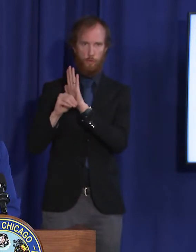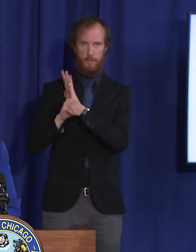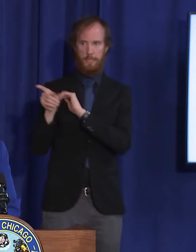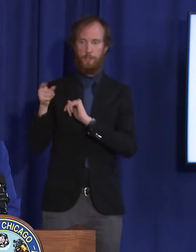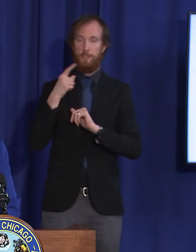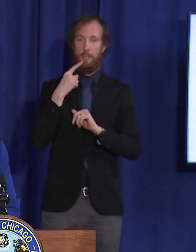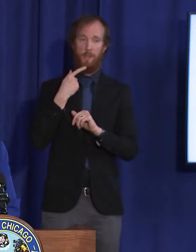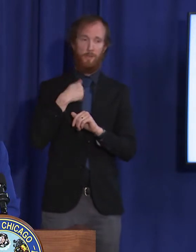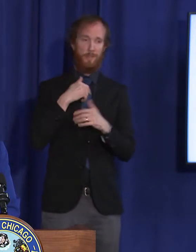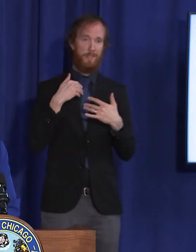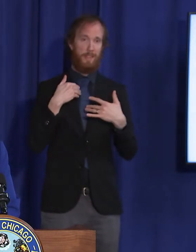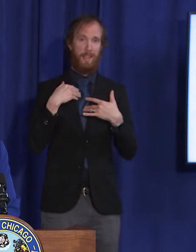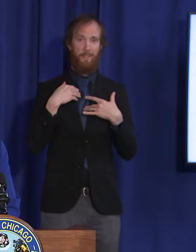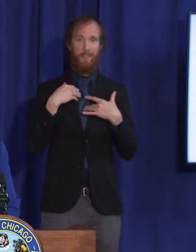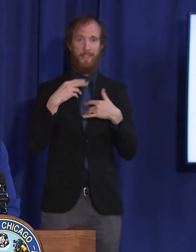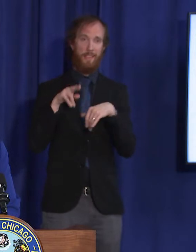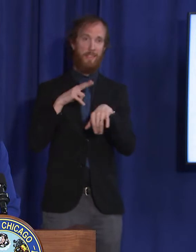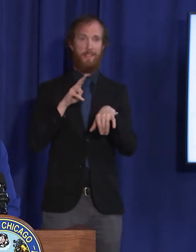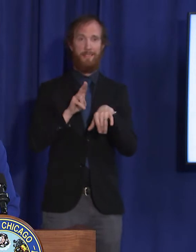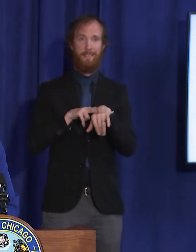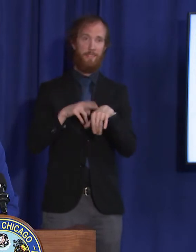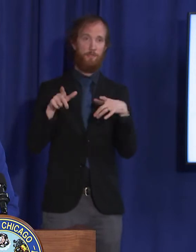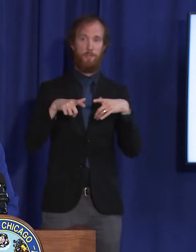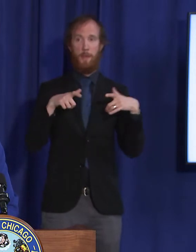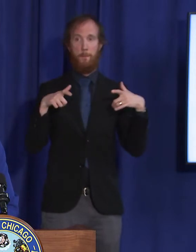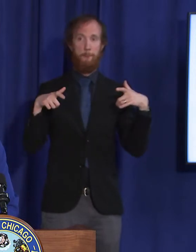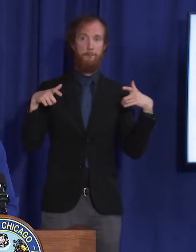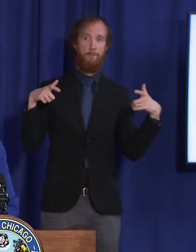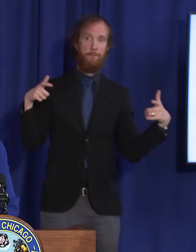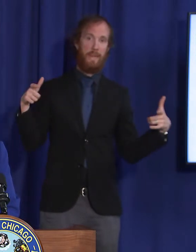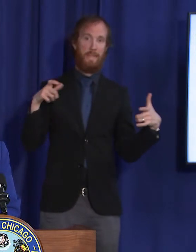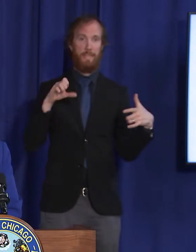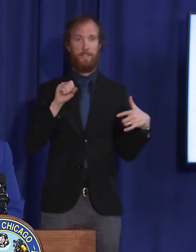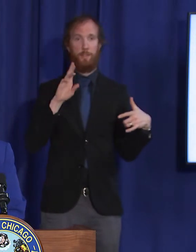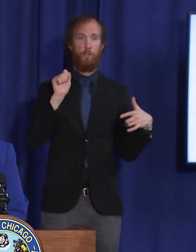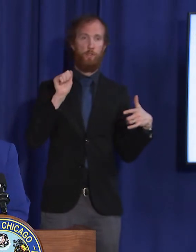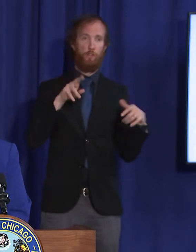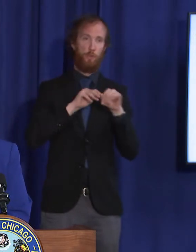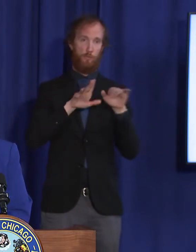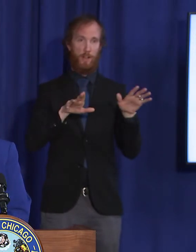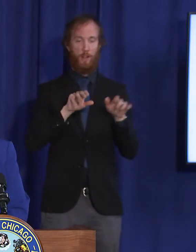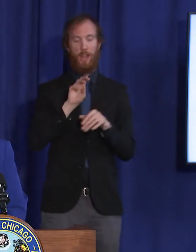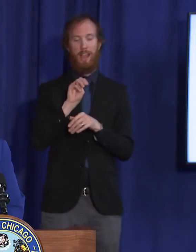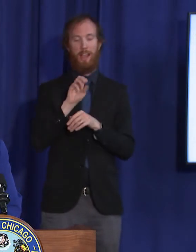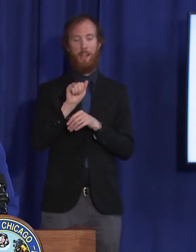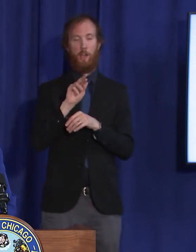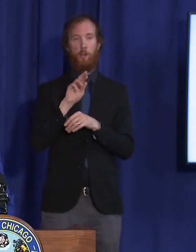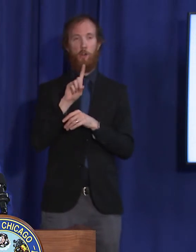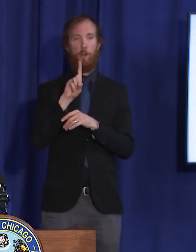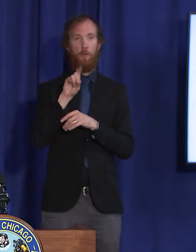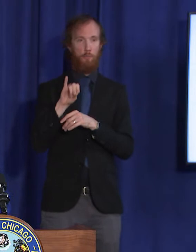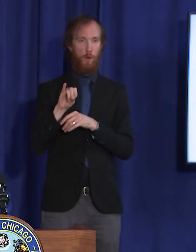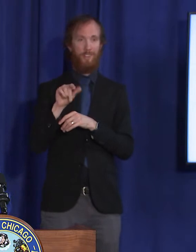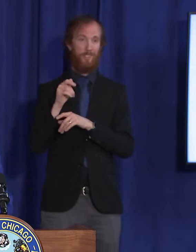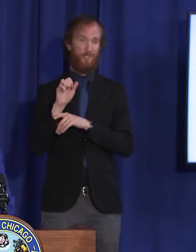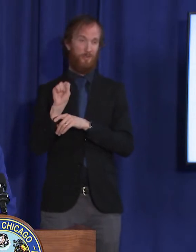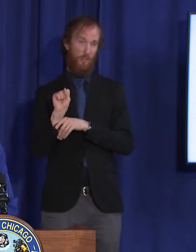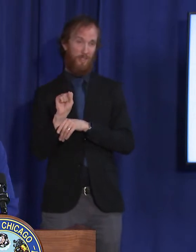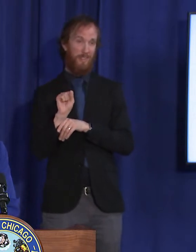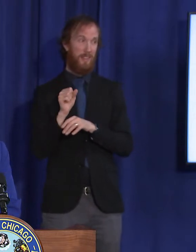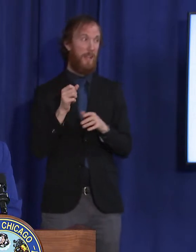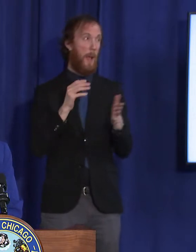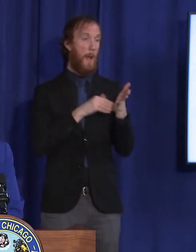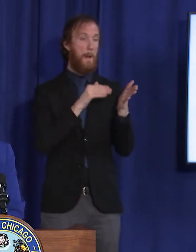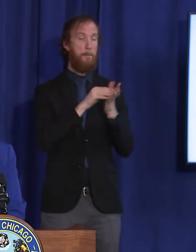nation's biggest super spreader event, in theory, Mardi Gras, where 1 million people from around the country show